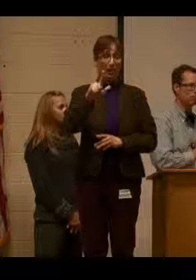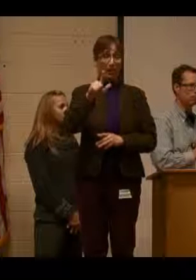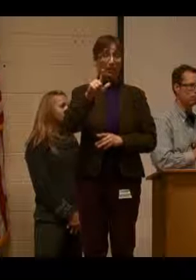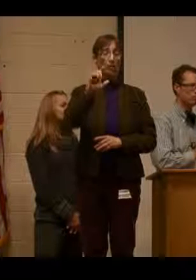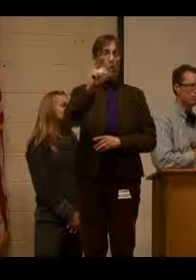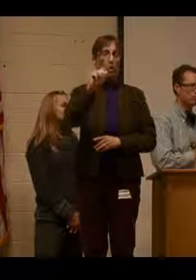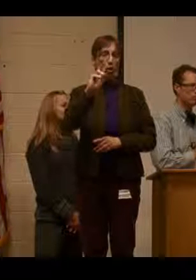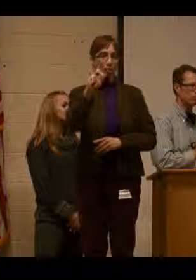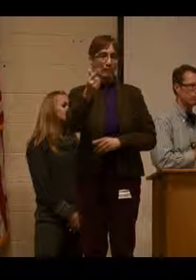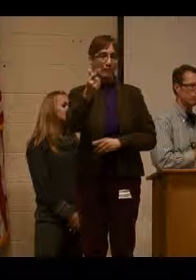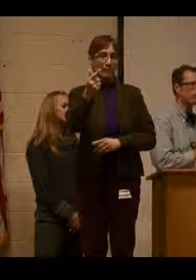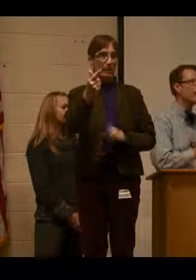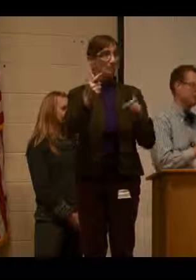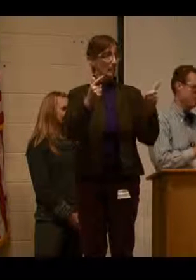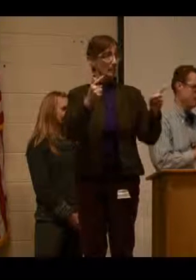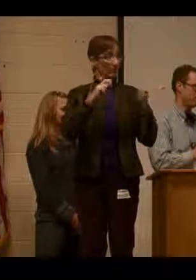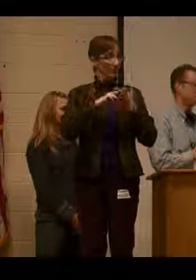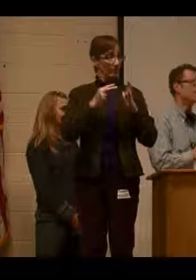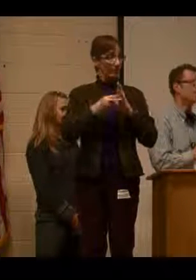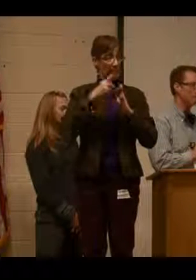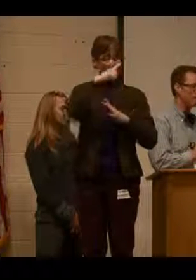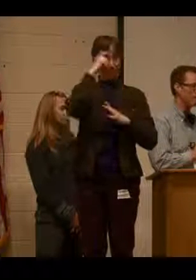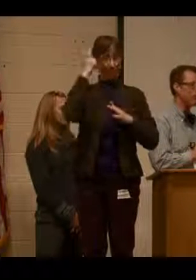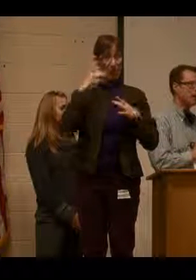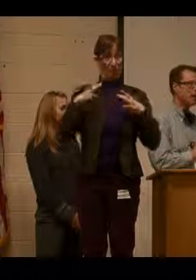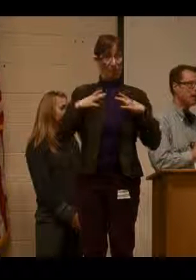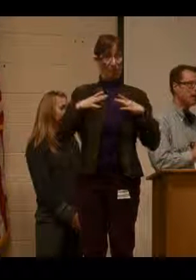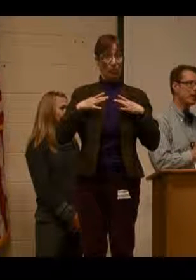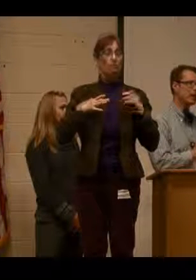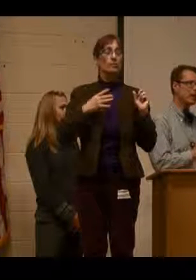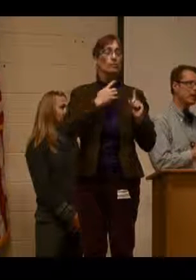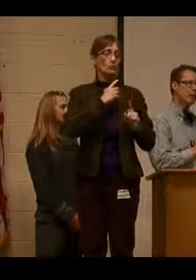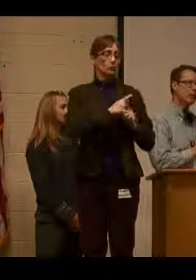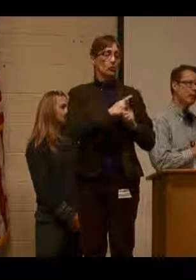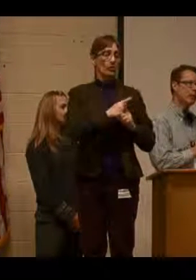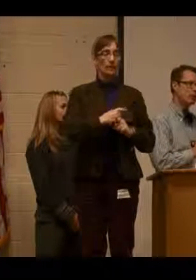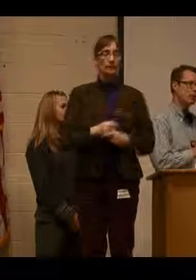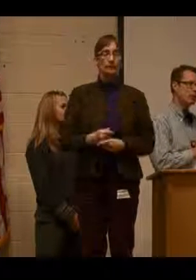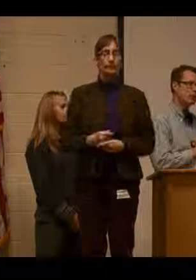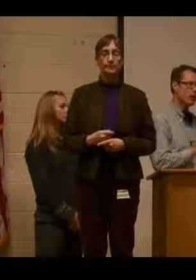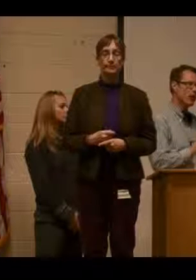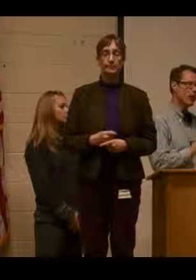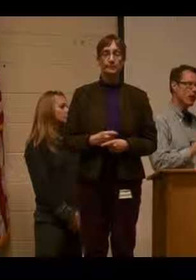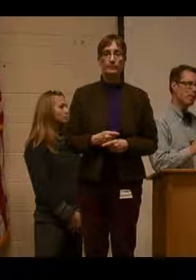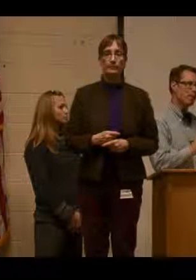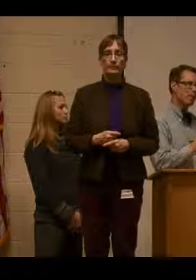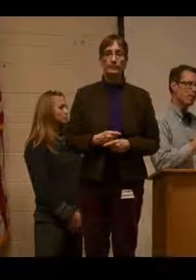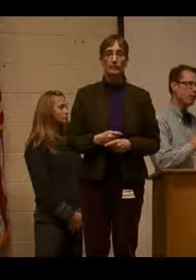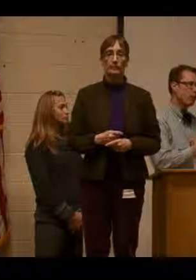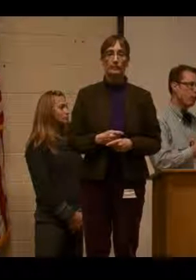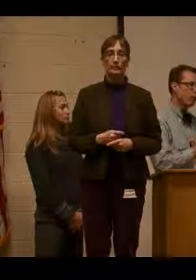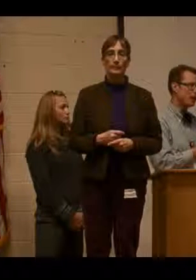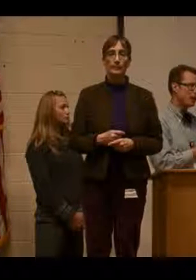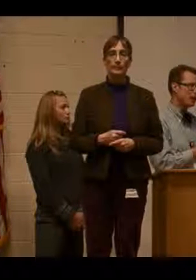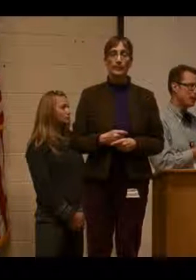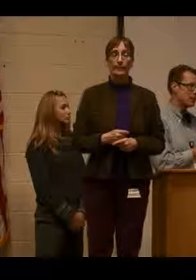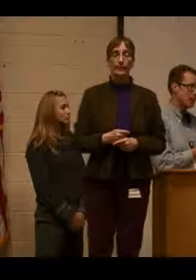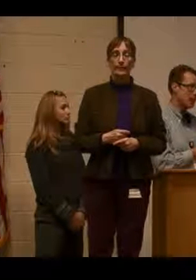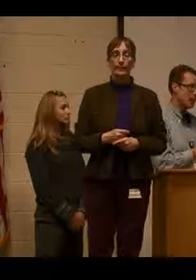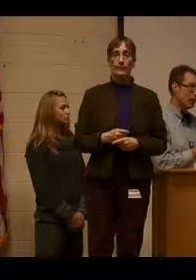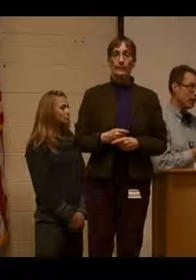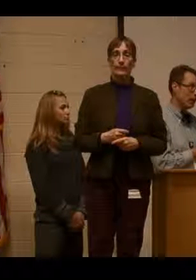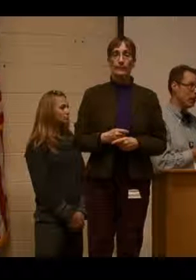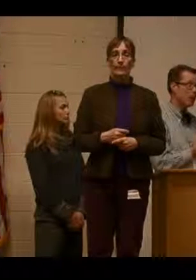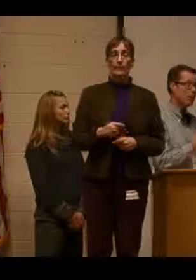Yeah, right. And our students, if they're employed by CSDB, in